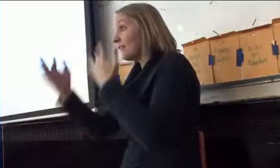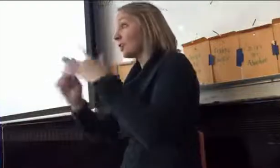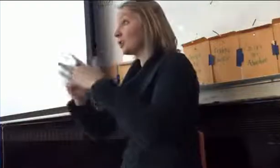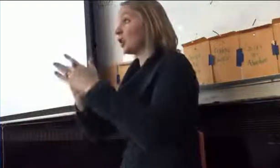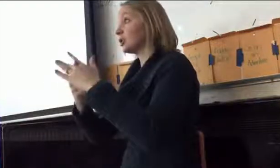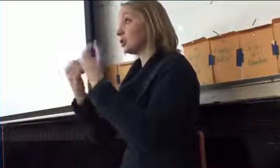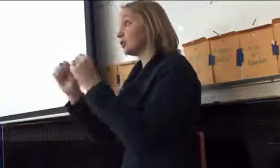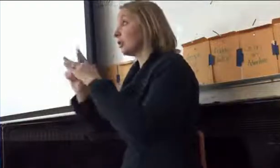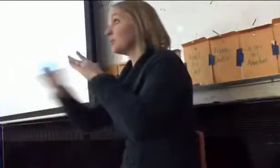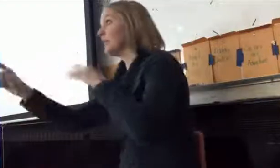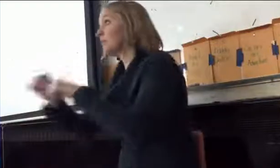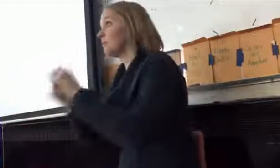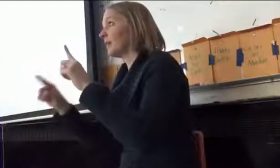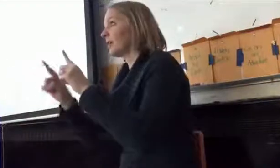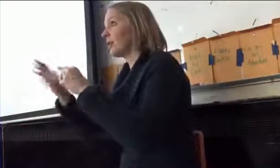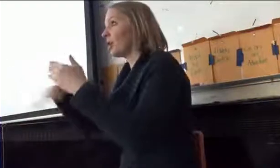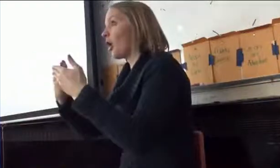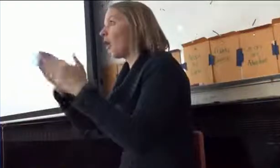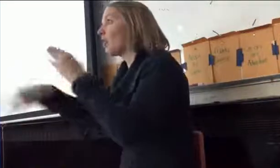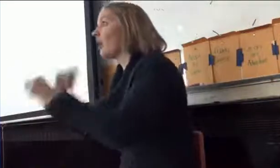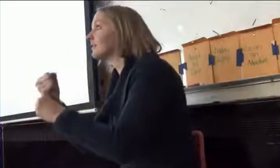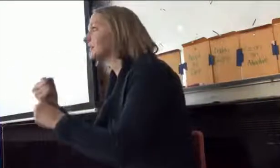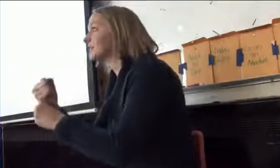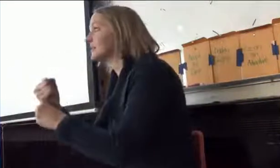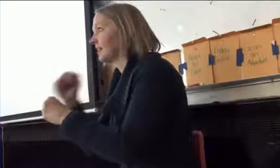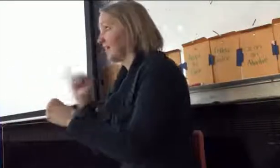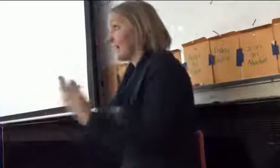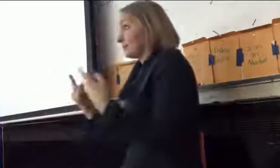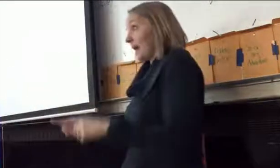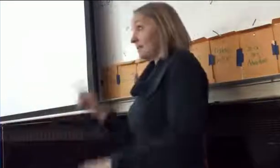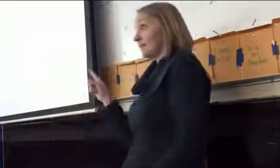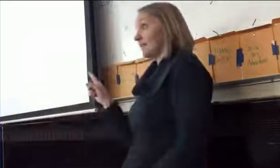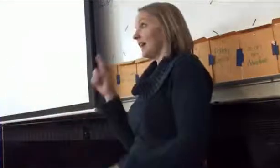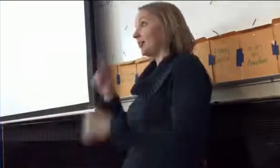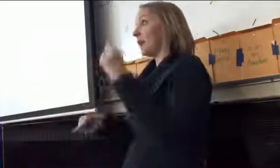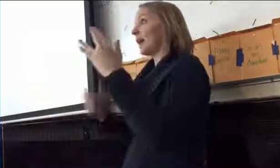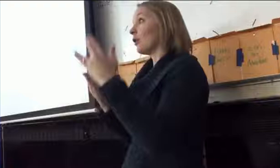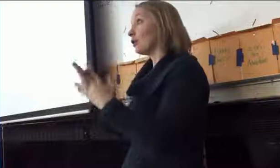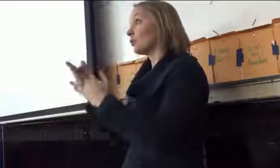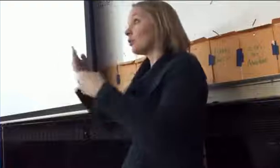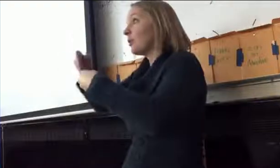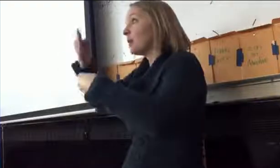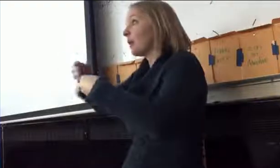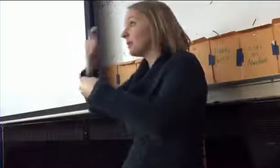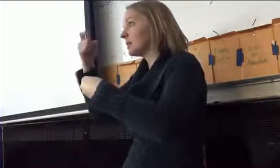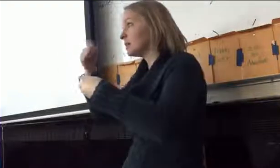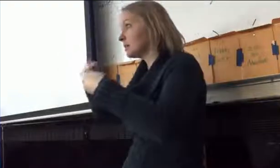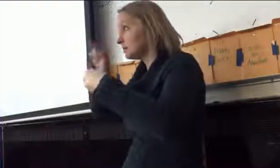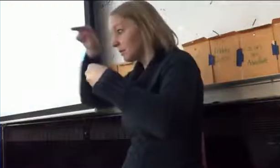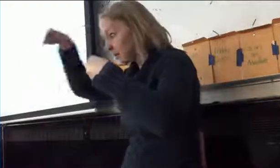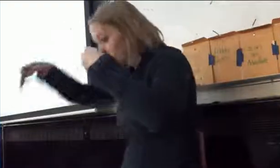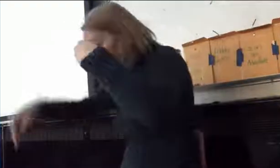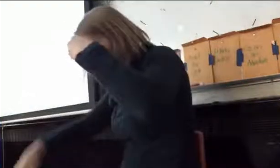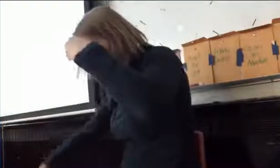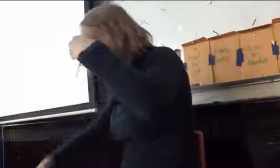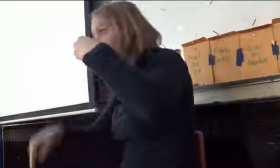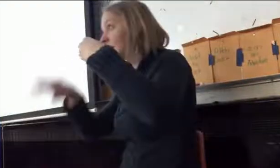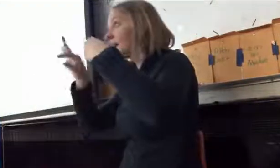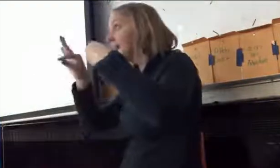out the doors and all the doors are locked. Right? That's part of the problem. And you can't go through the window because look how high you are. You're 9 stories